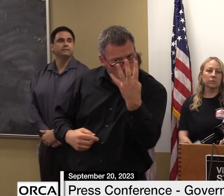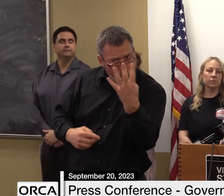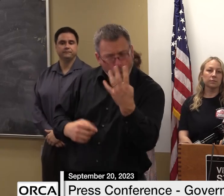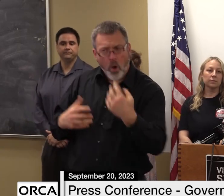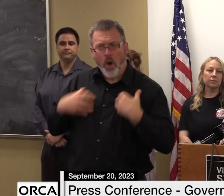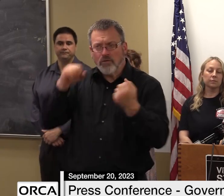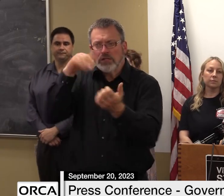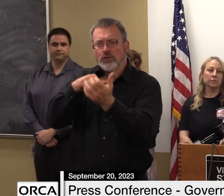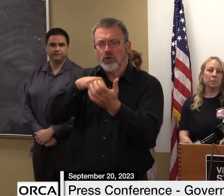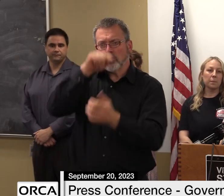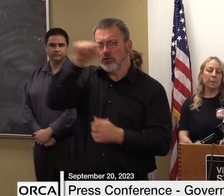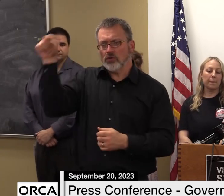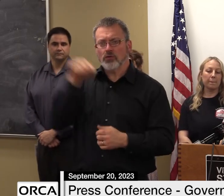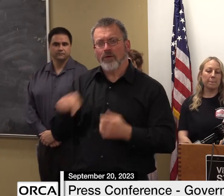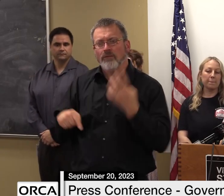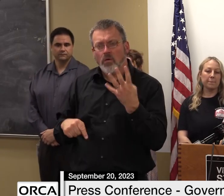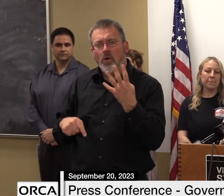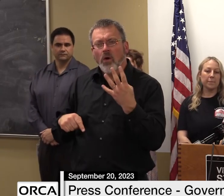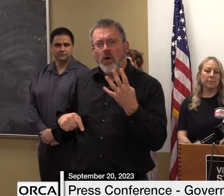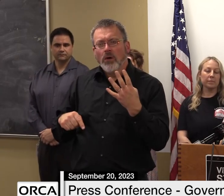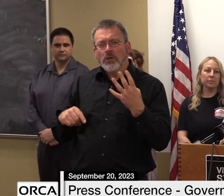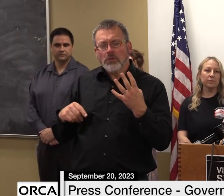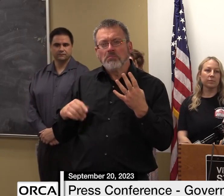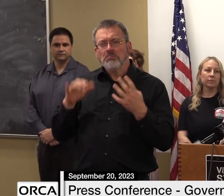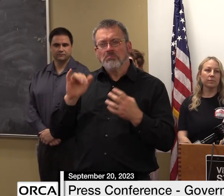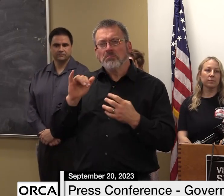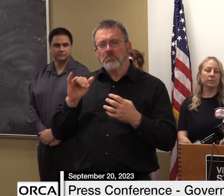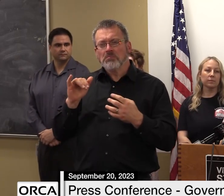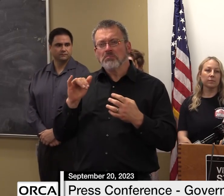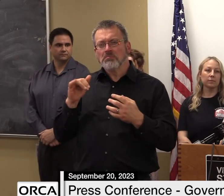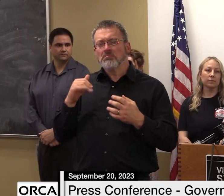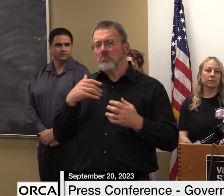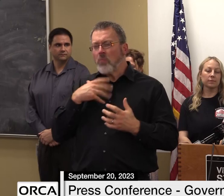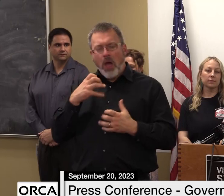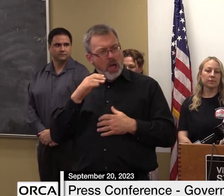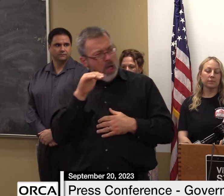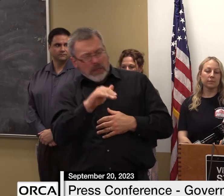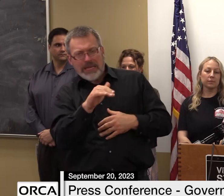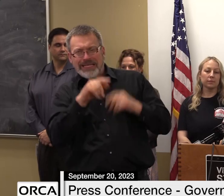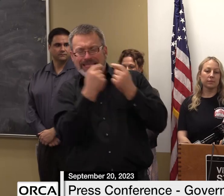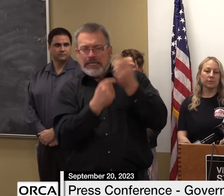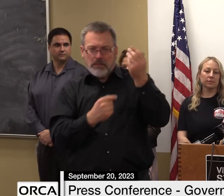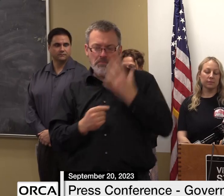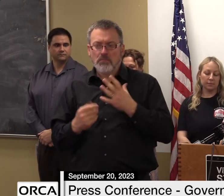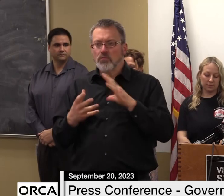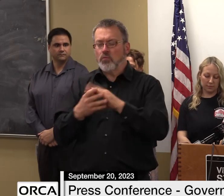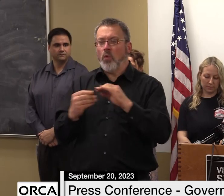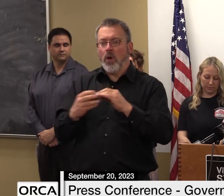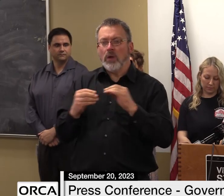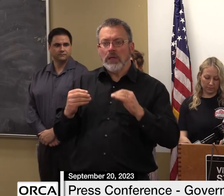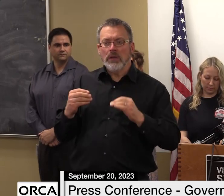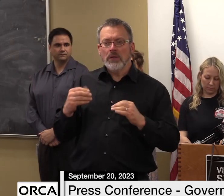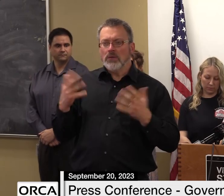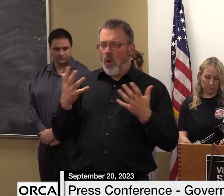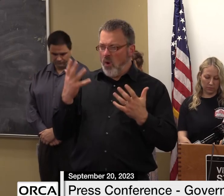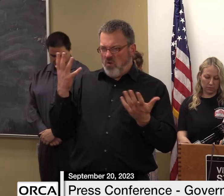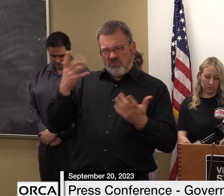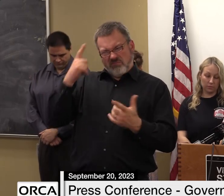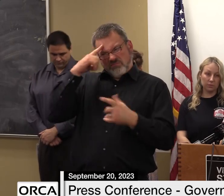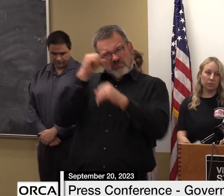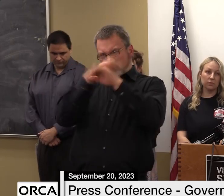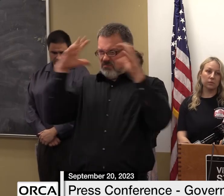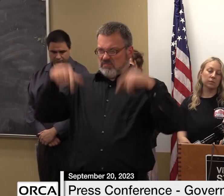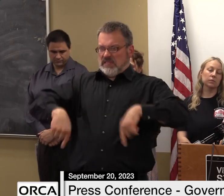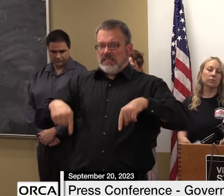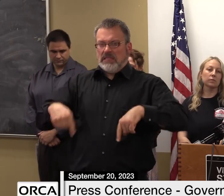one vignette from our team to showcase what's going on and using you as an outlet to be